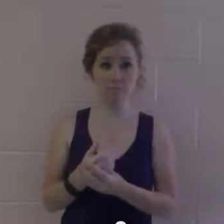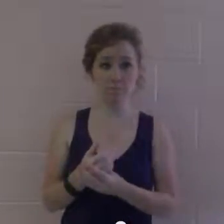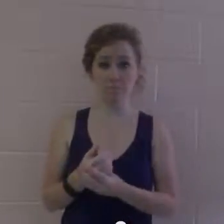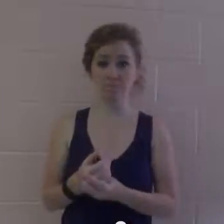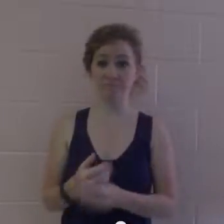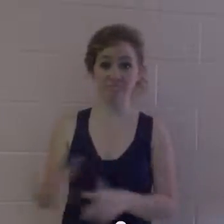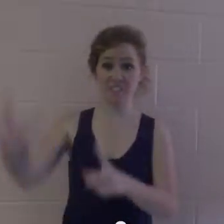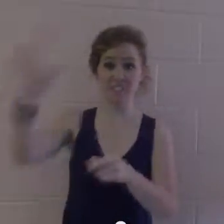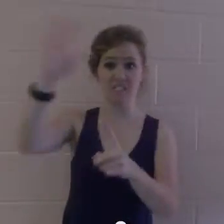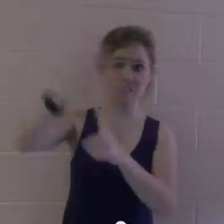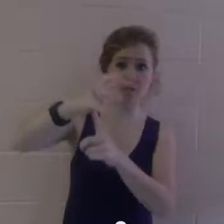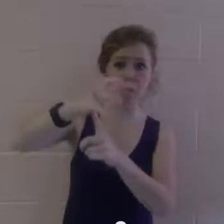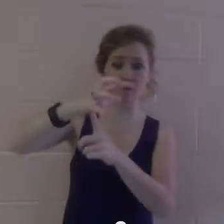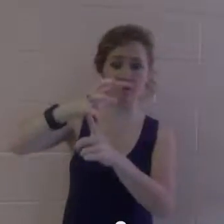ant.